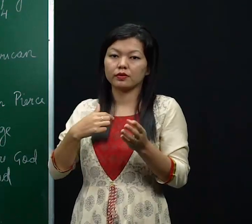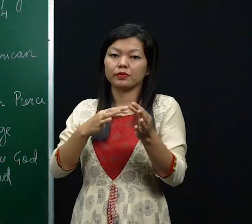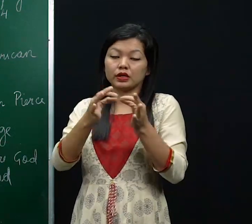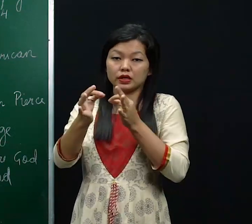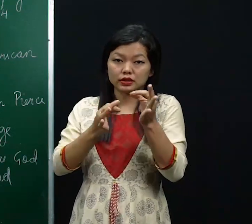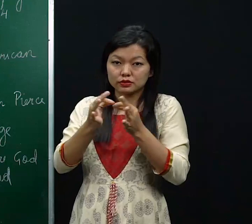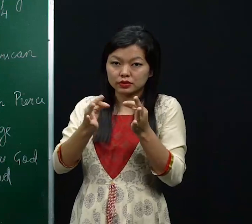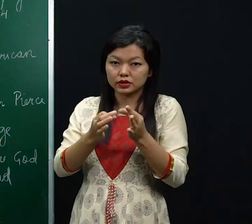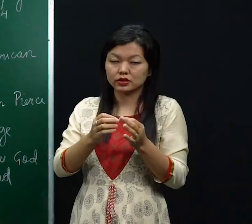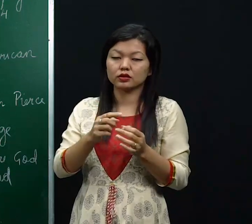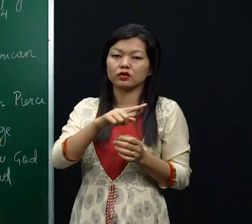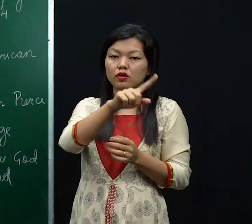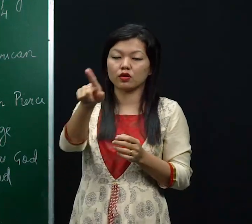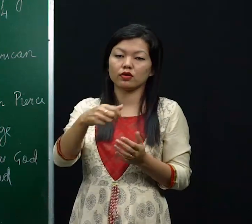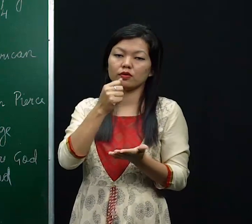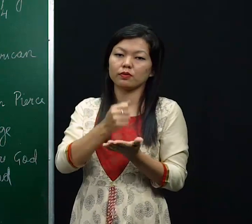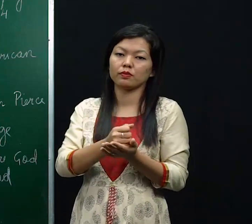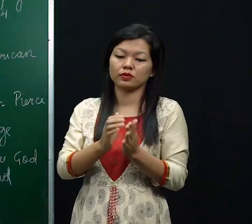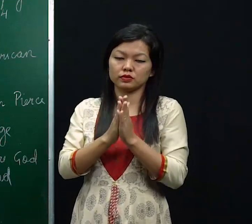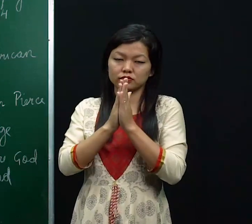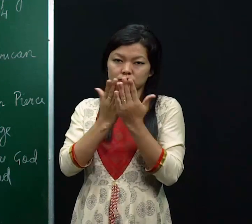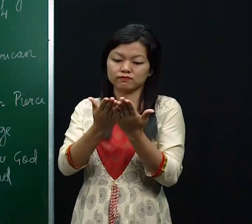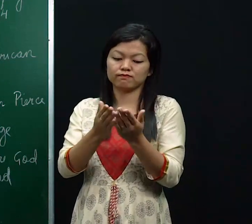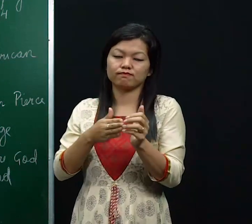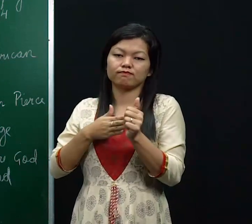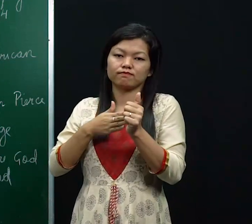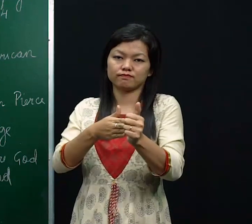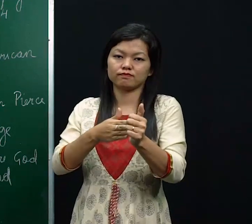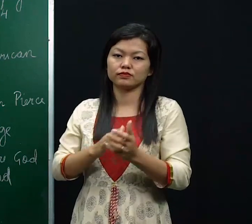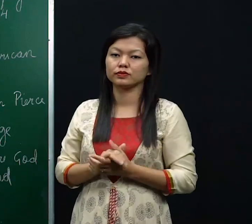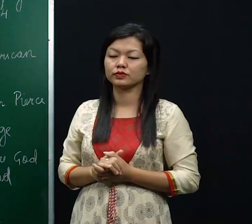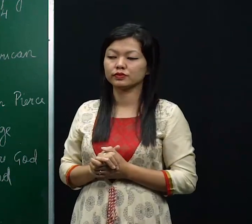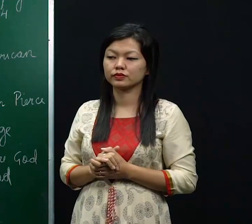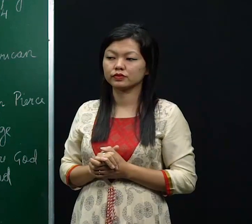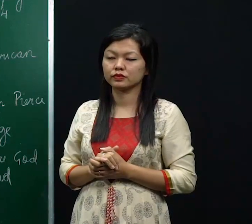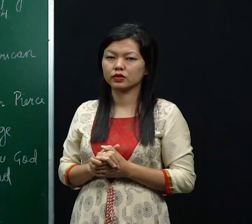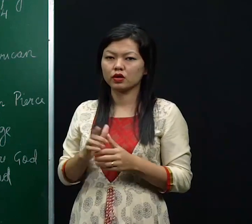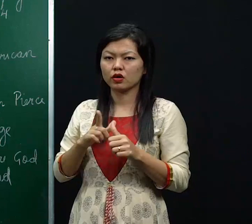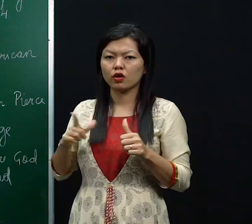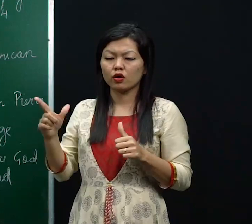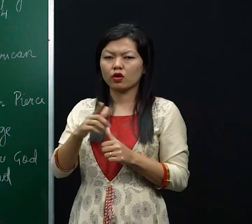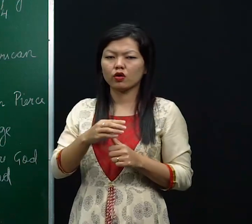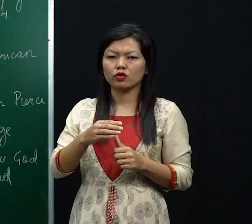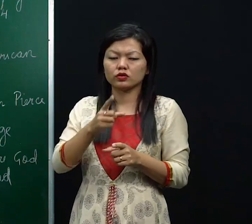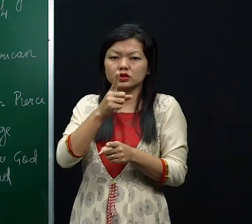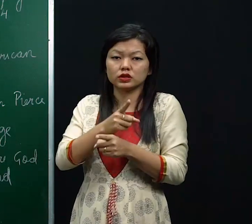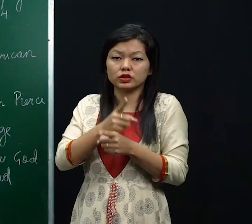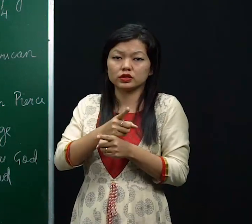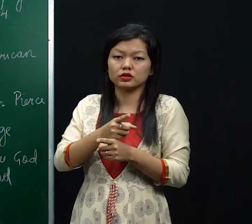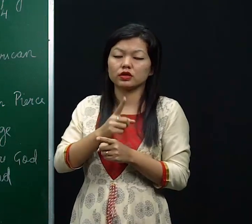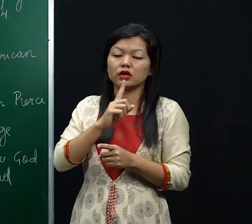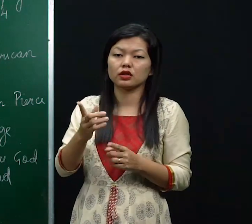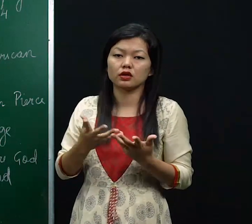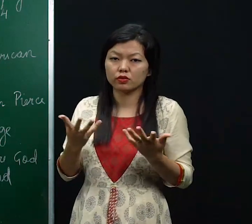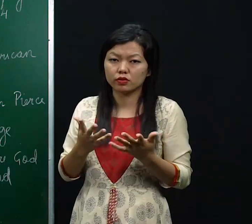I am new to you, I'm sure the previous teachers also had been saying the same thing to you. Because you cannot do justice to a story